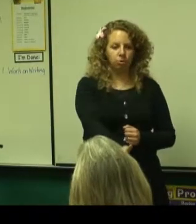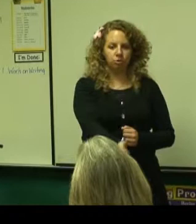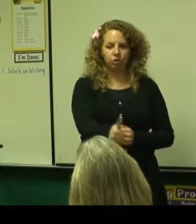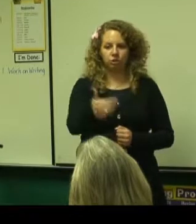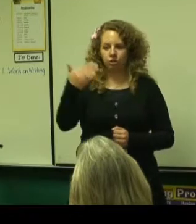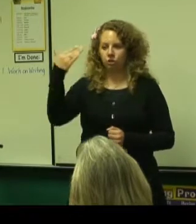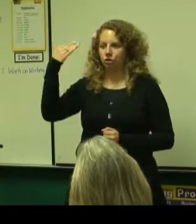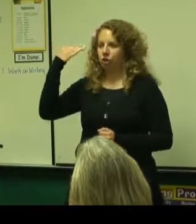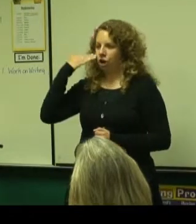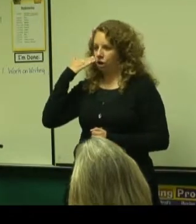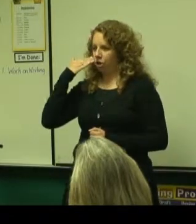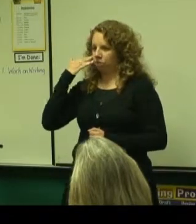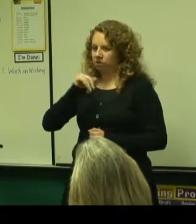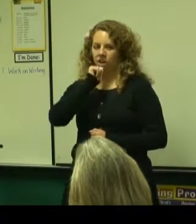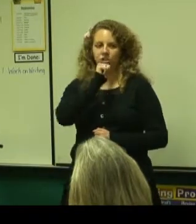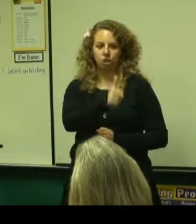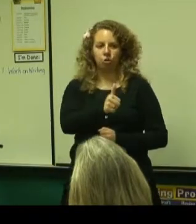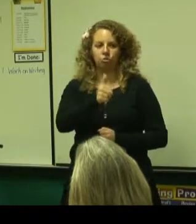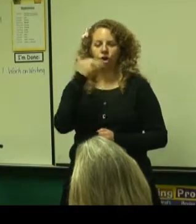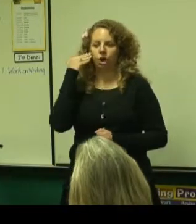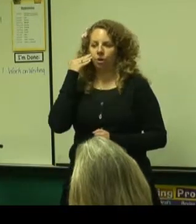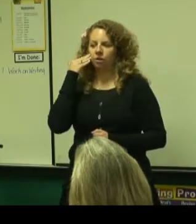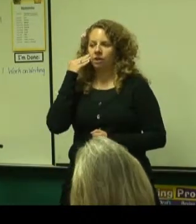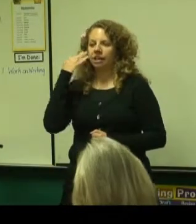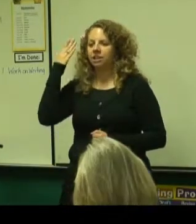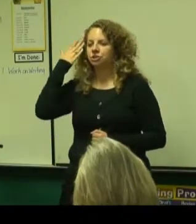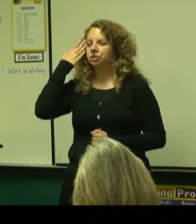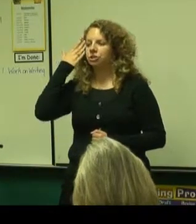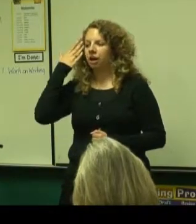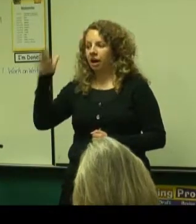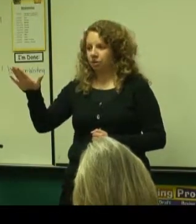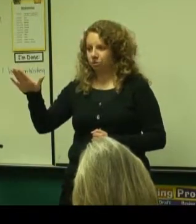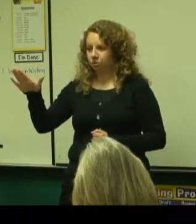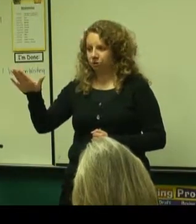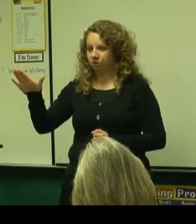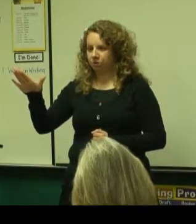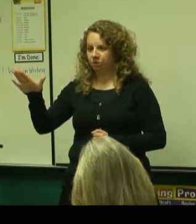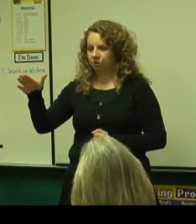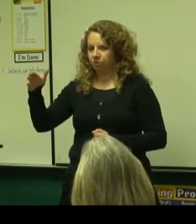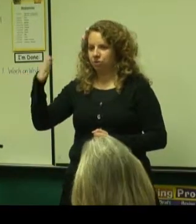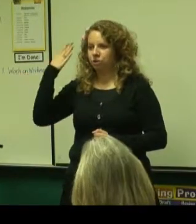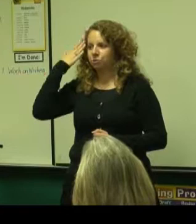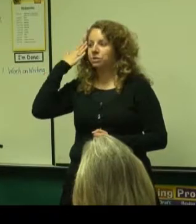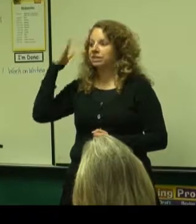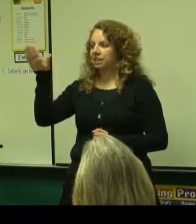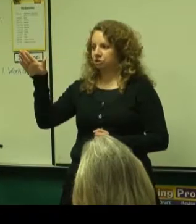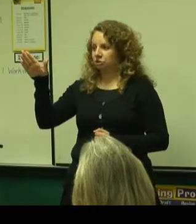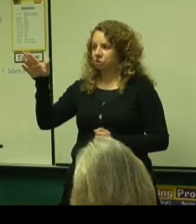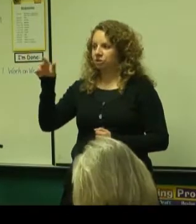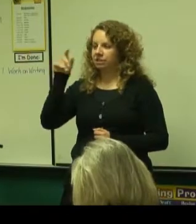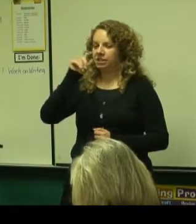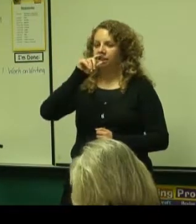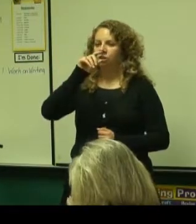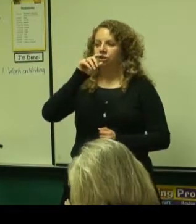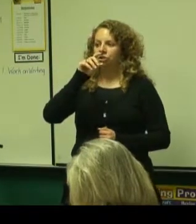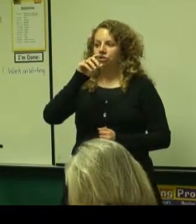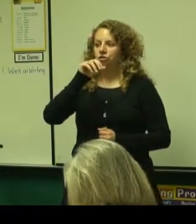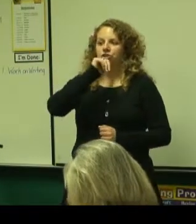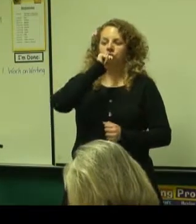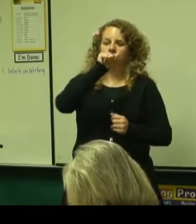don't know. It's not don't know. It's don't know, which is one sign. So you'll see